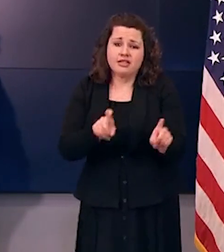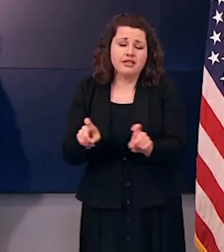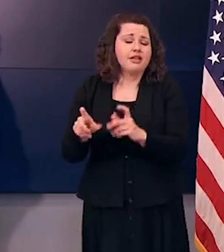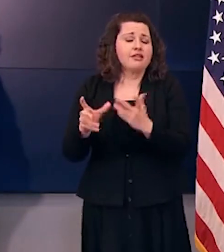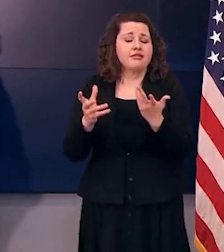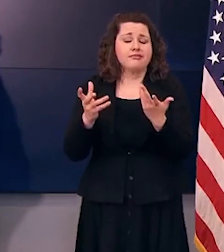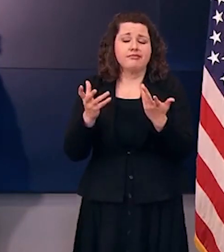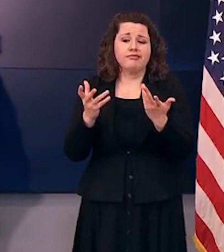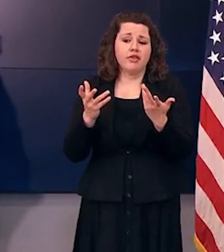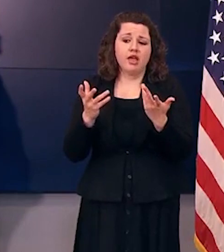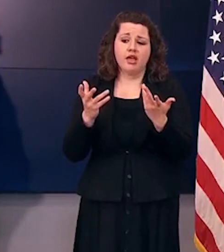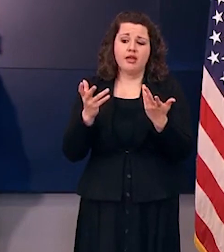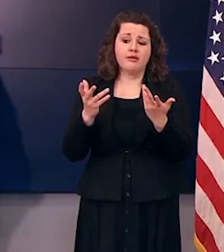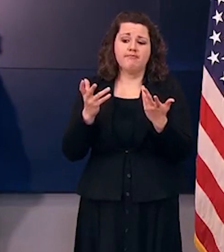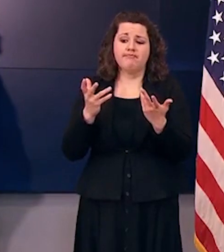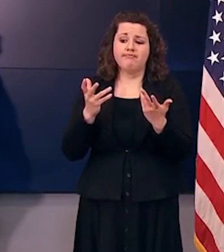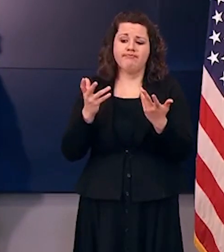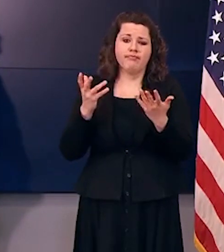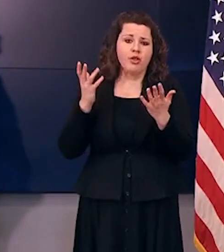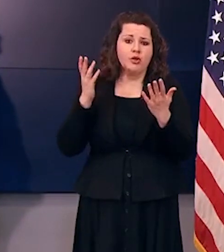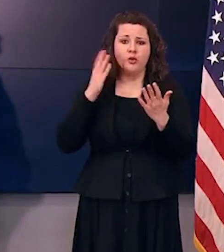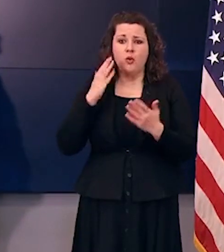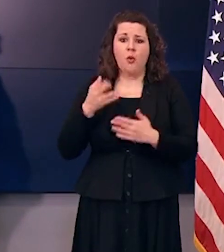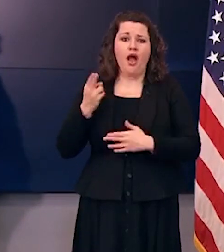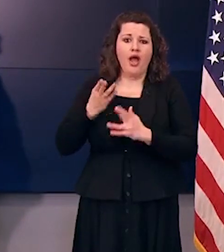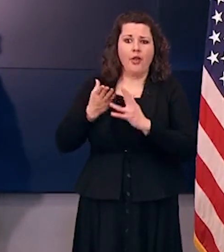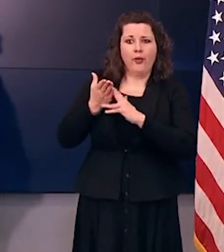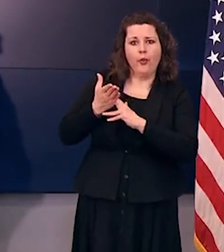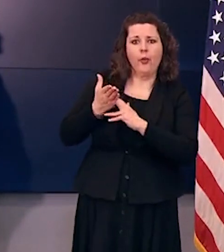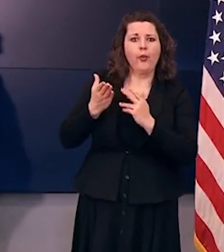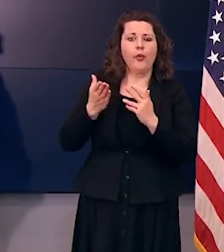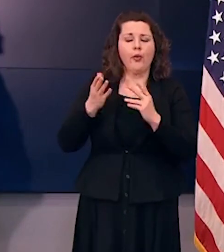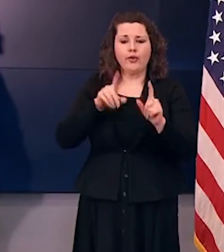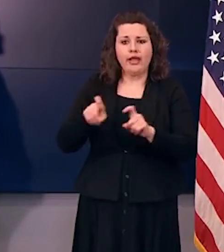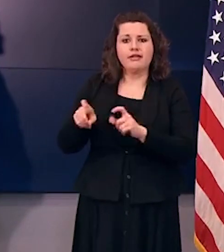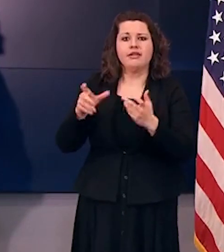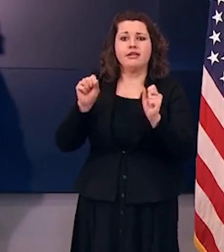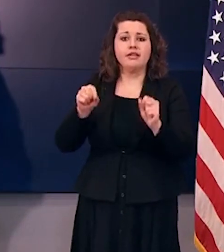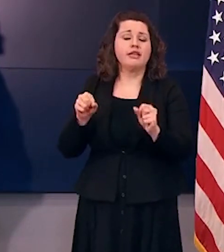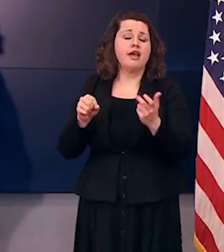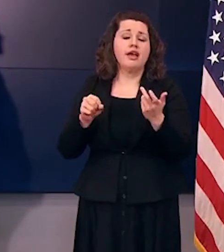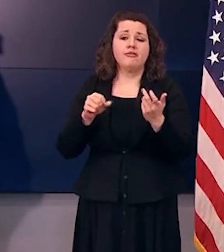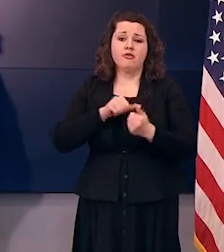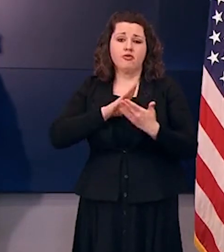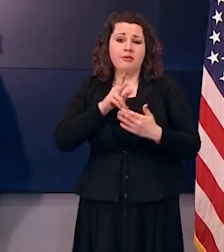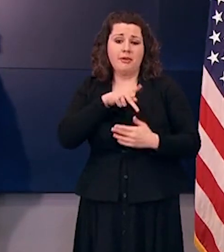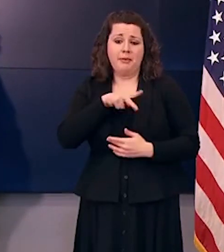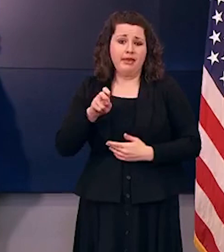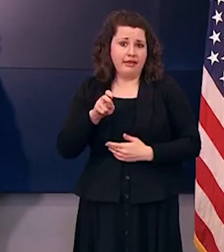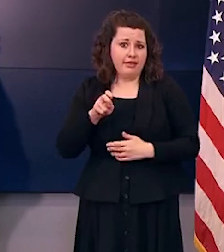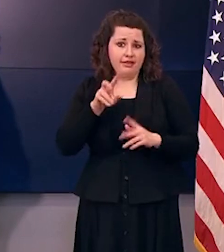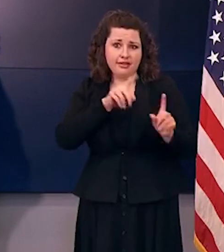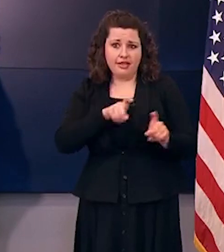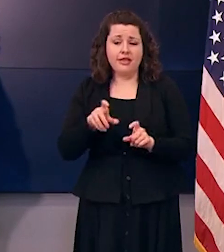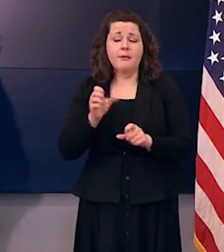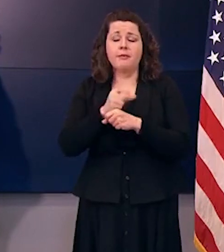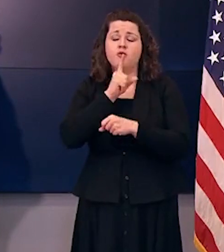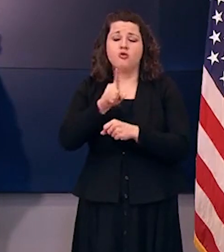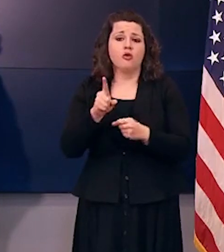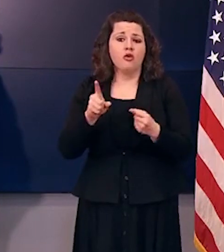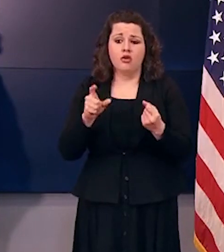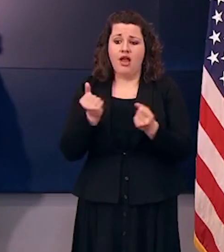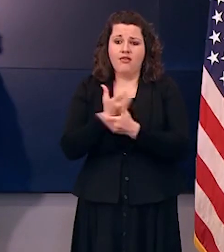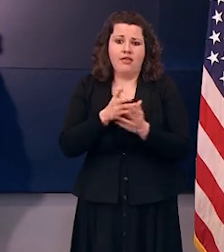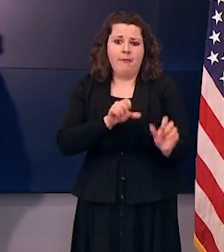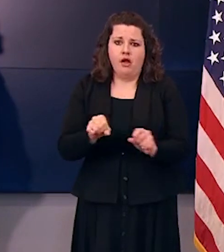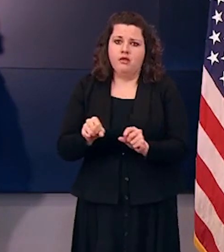to high throughput testing, to addressing some of the PPE issues, and making sure that we're doing everything that